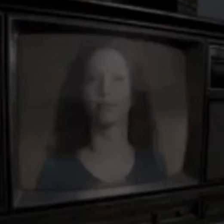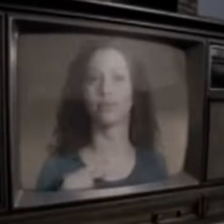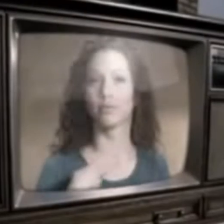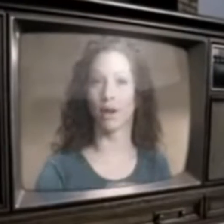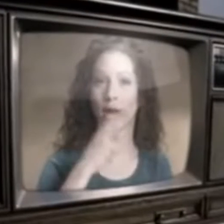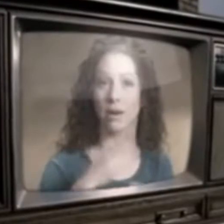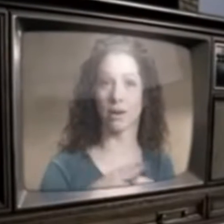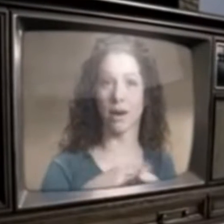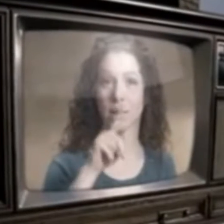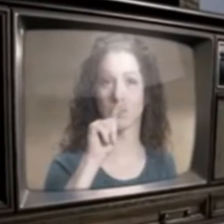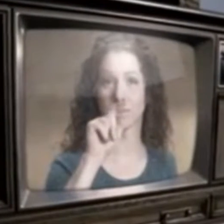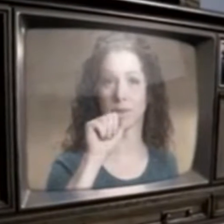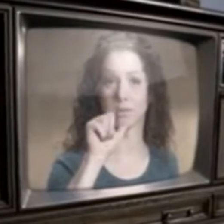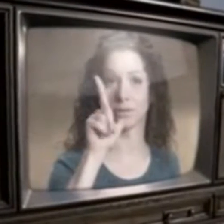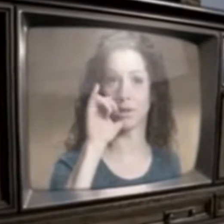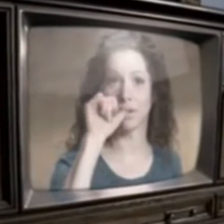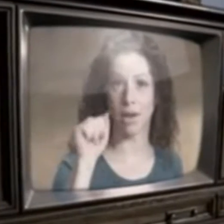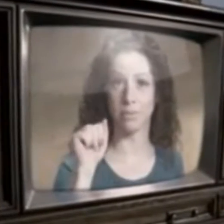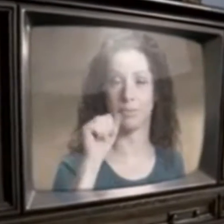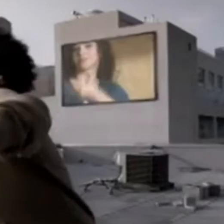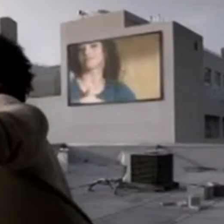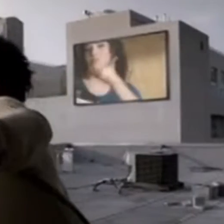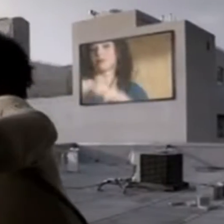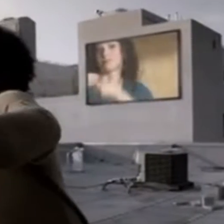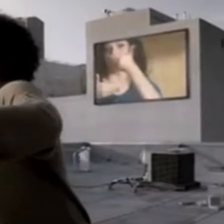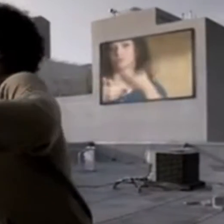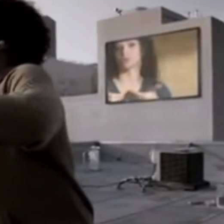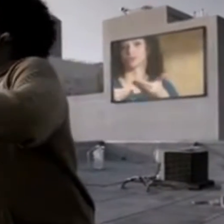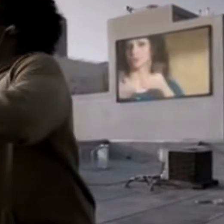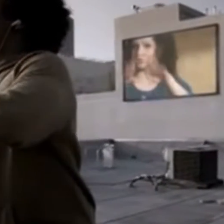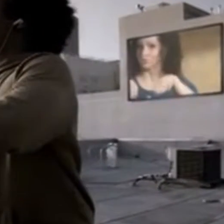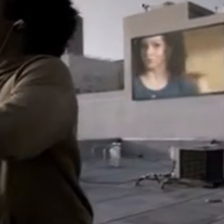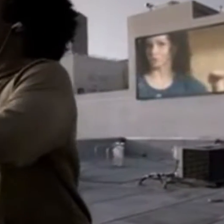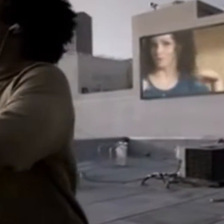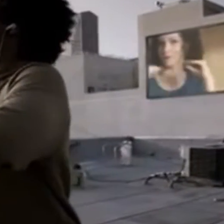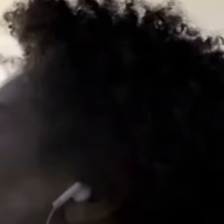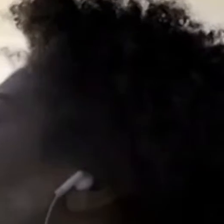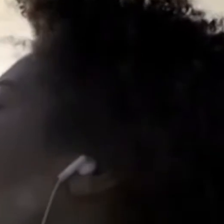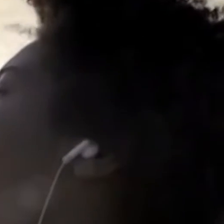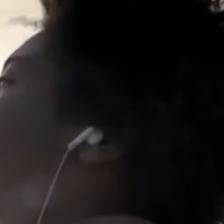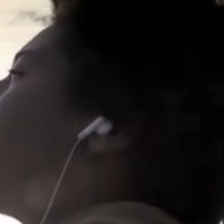My name is Talia and this is the legacy I leave the children I teach.